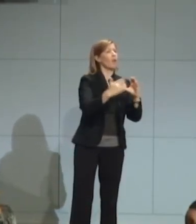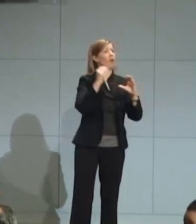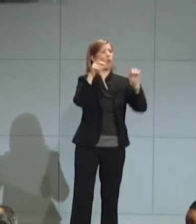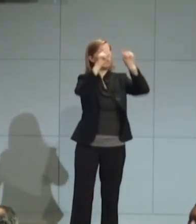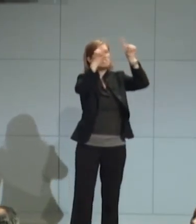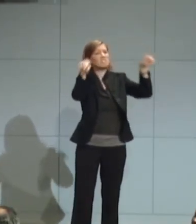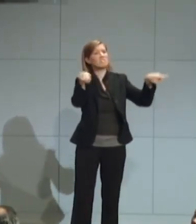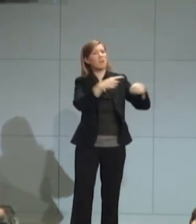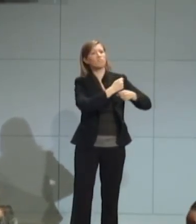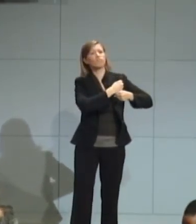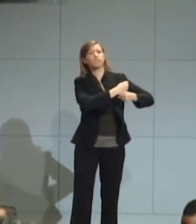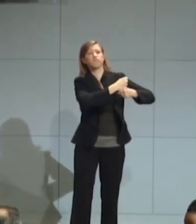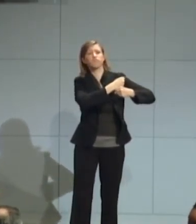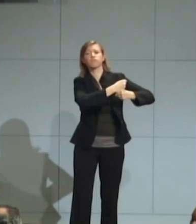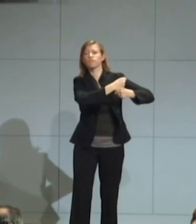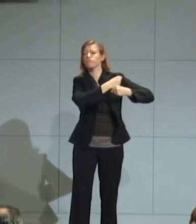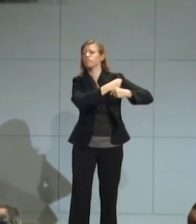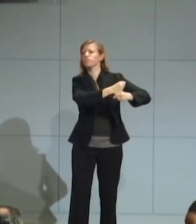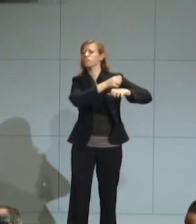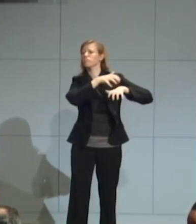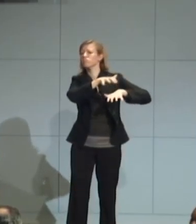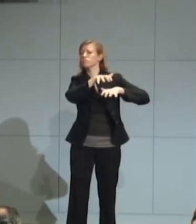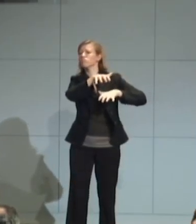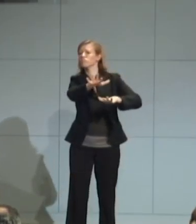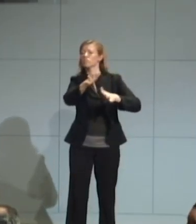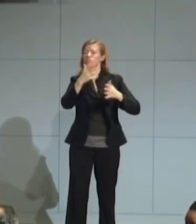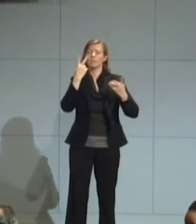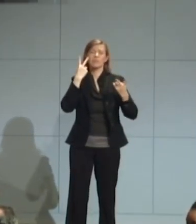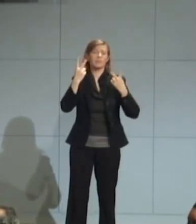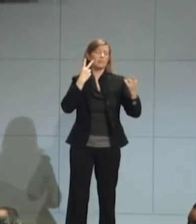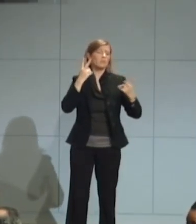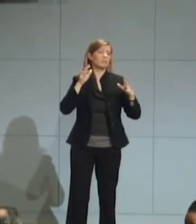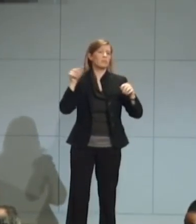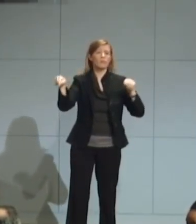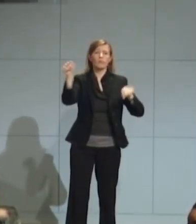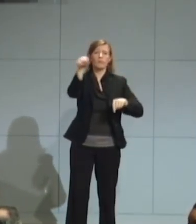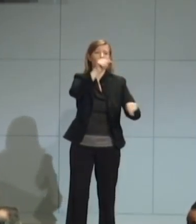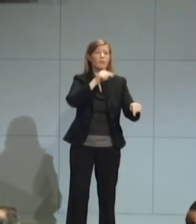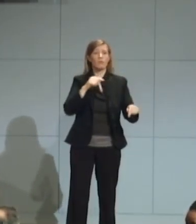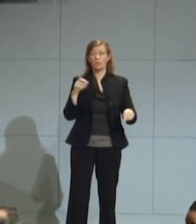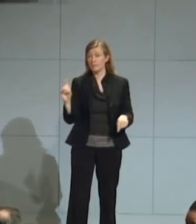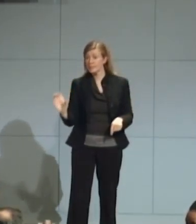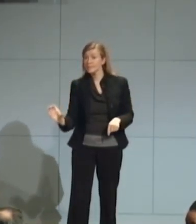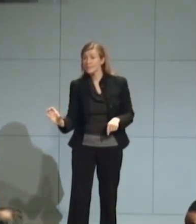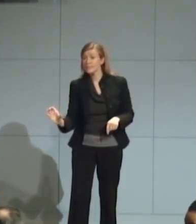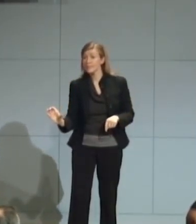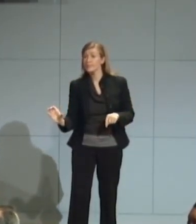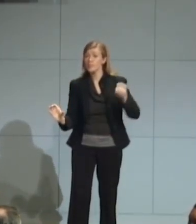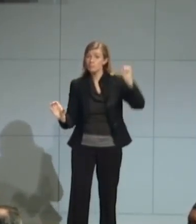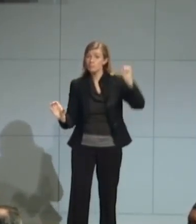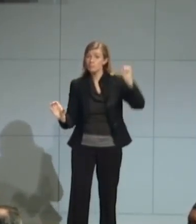his tweet is that we ended slavery in 100 years, which always leads me to ask when others